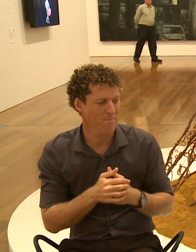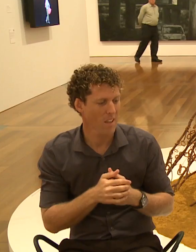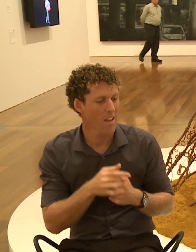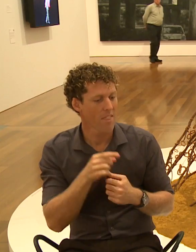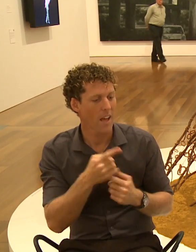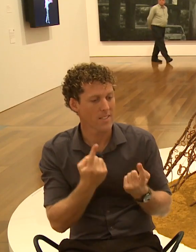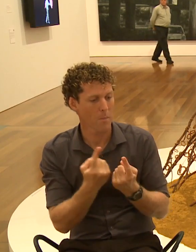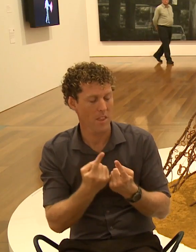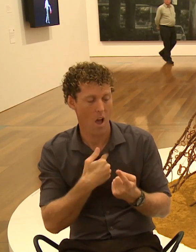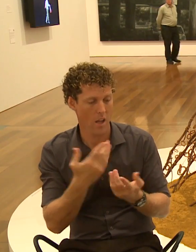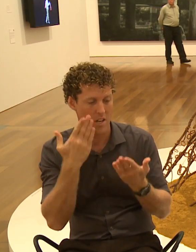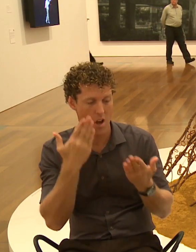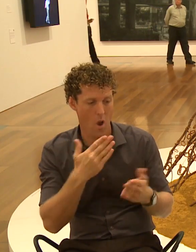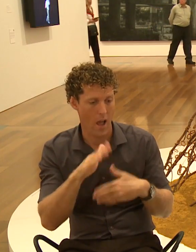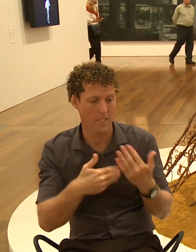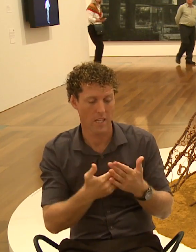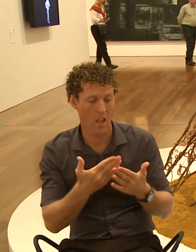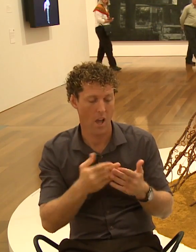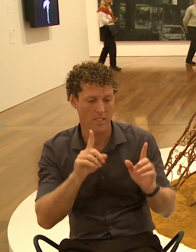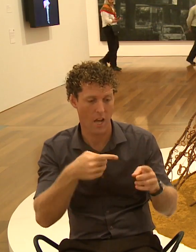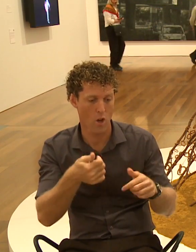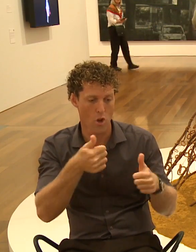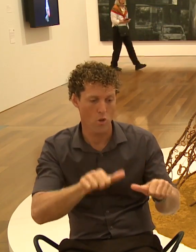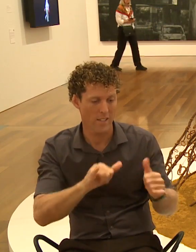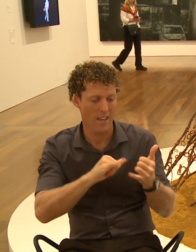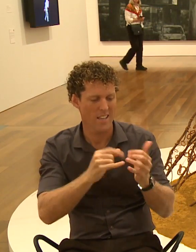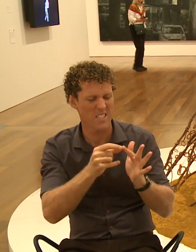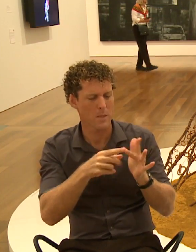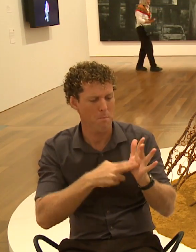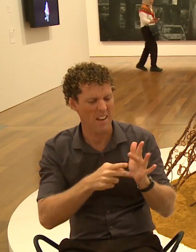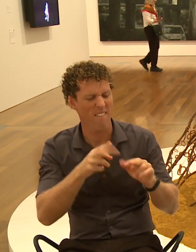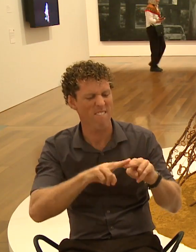that was something that I didn't even know until I went and started using the